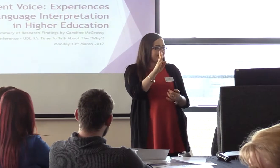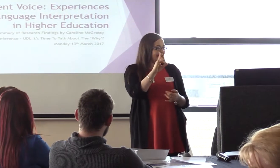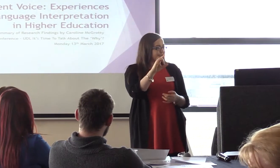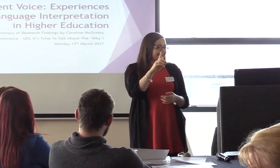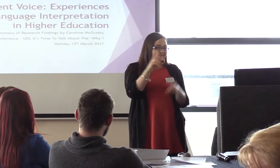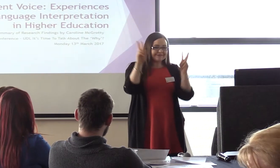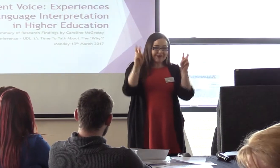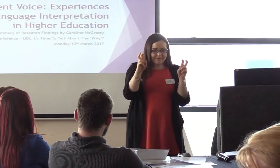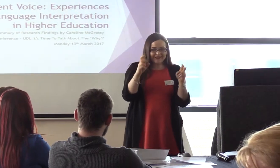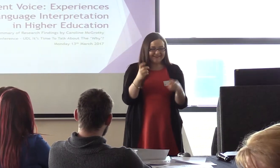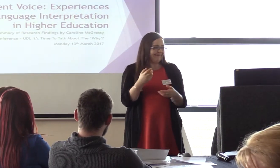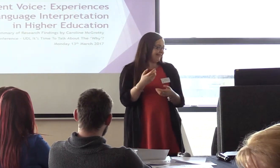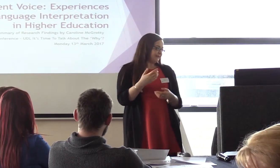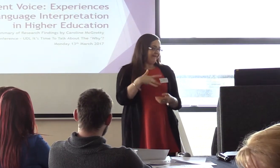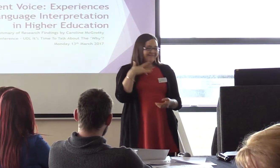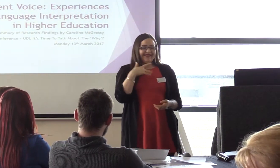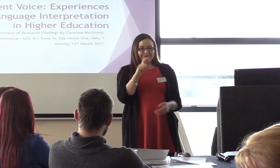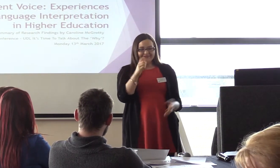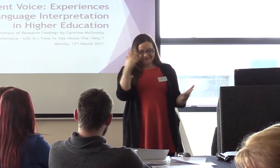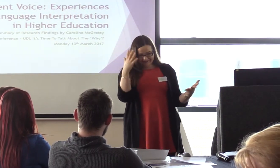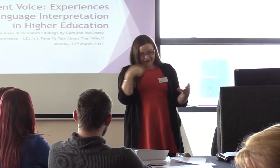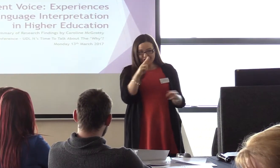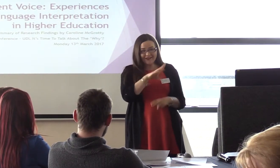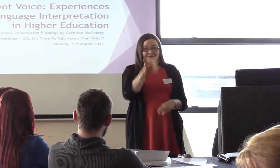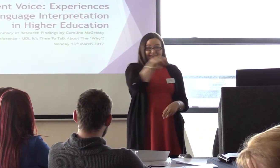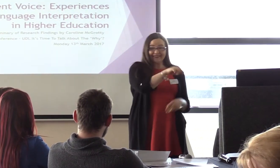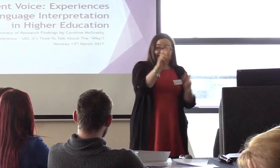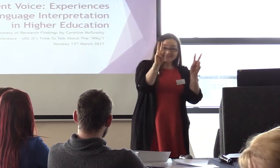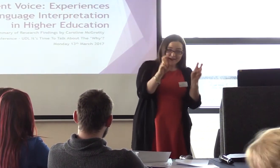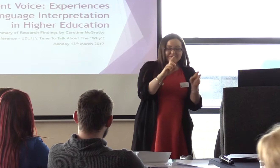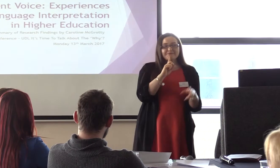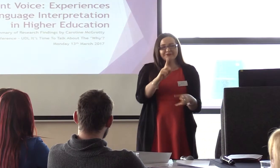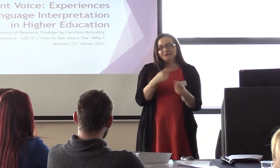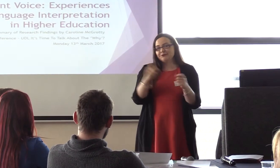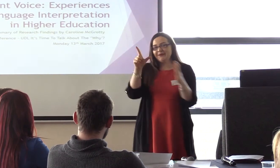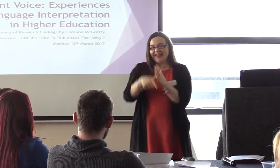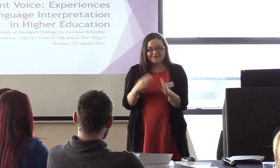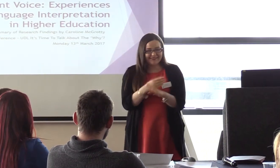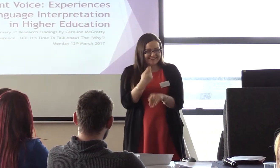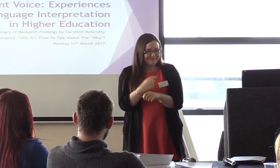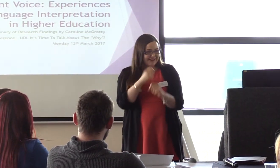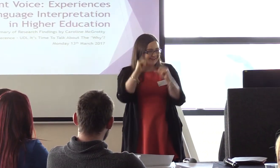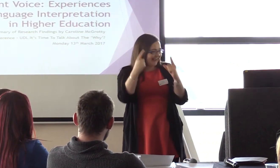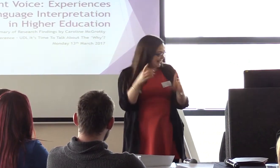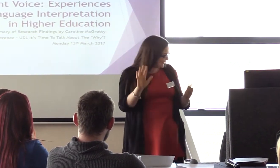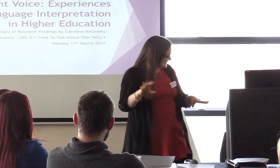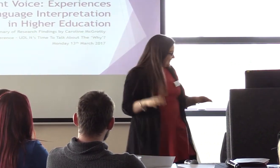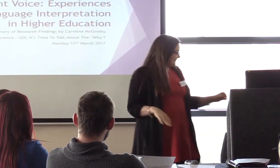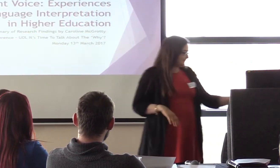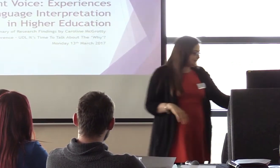interesting information. I feel like it would be appropriate for a PhD topic, but it was too late by the time that I had